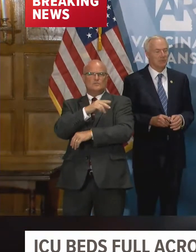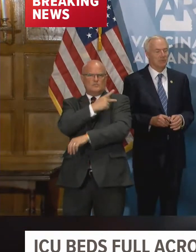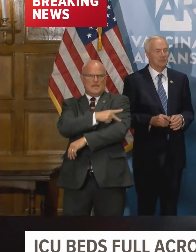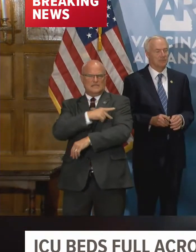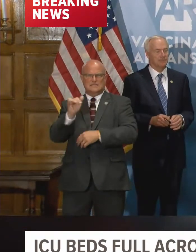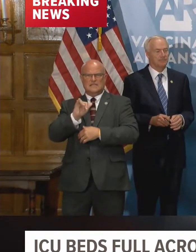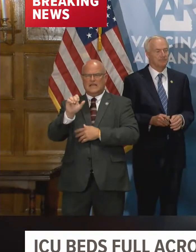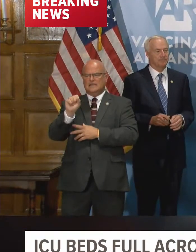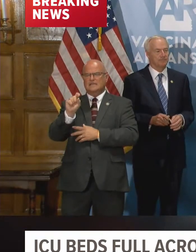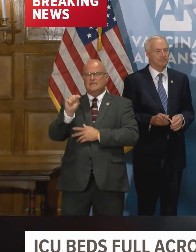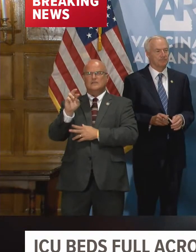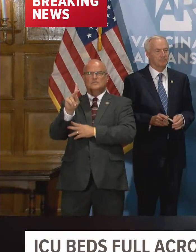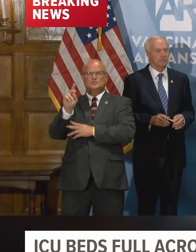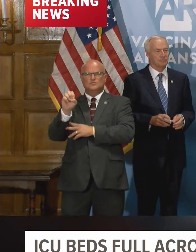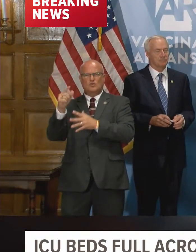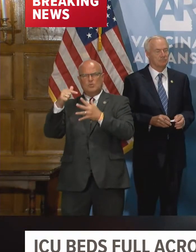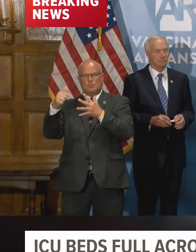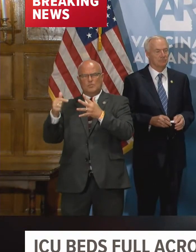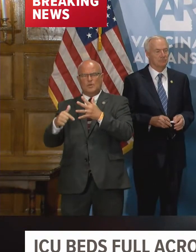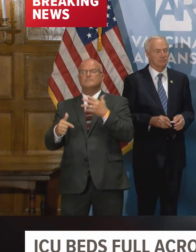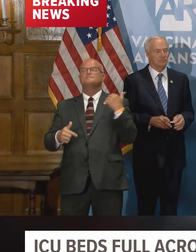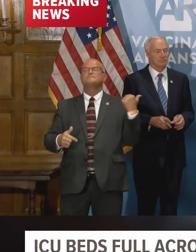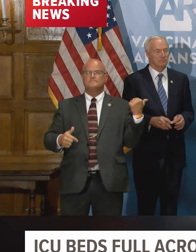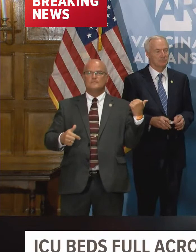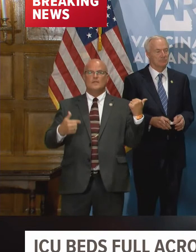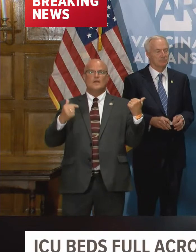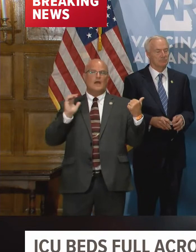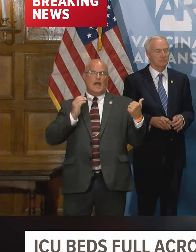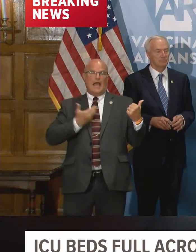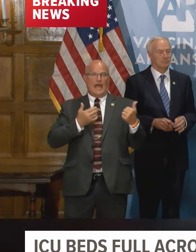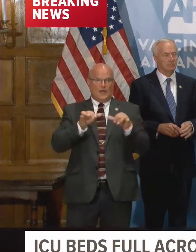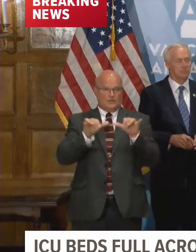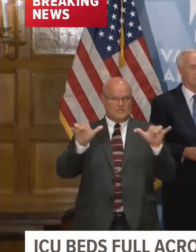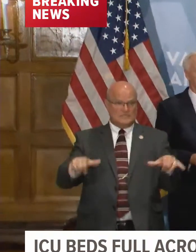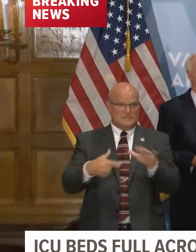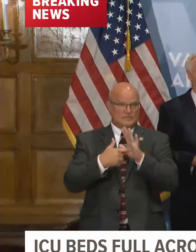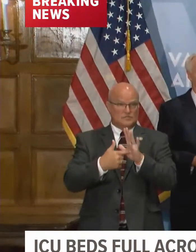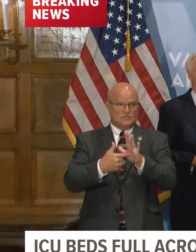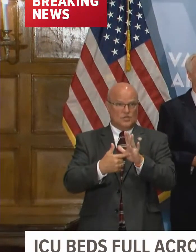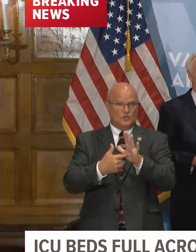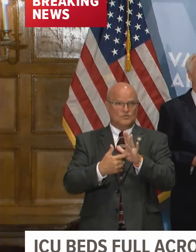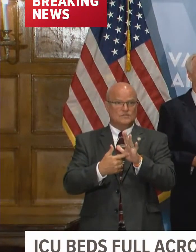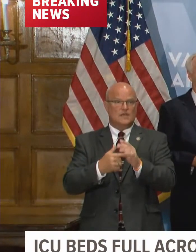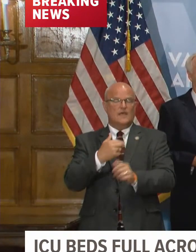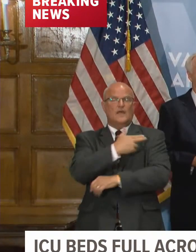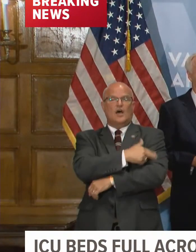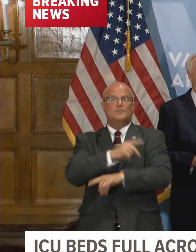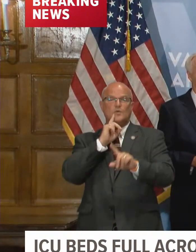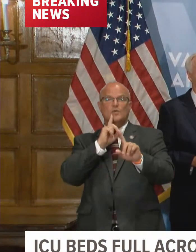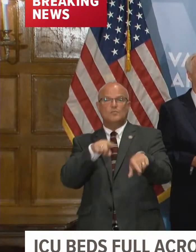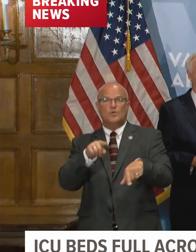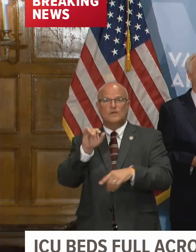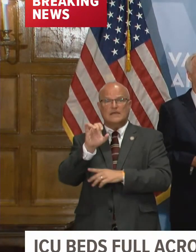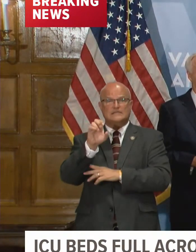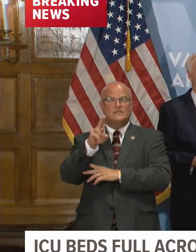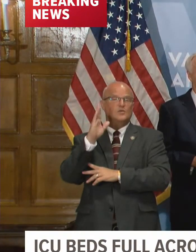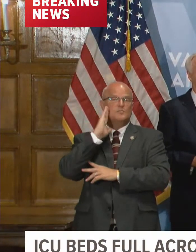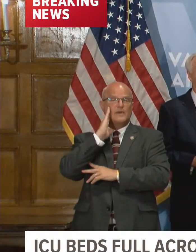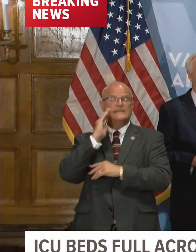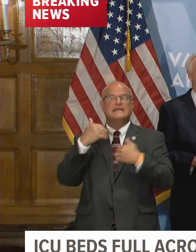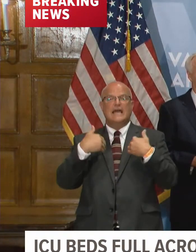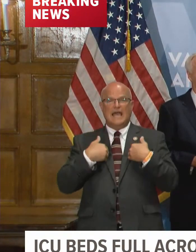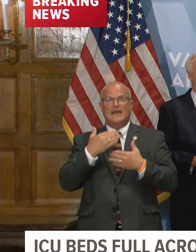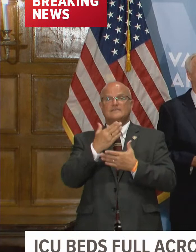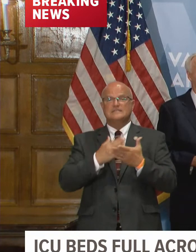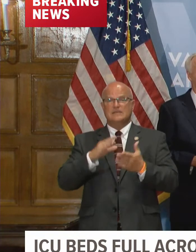We do show on our system where the hospitals report ICU beds that there are